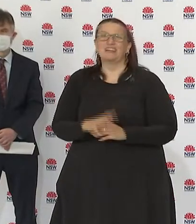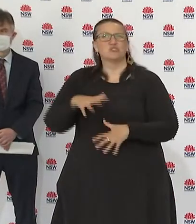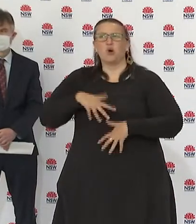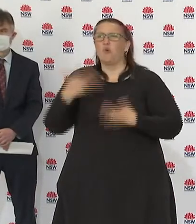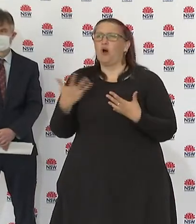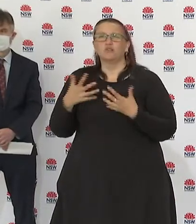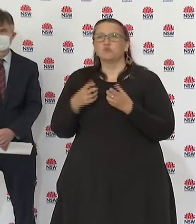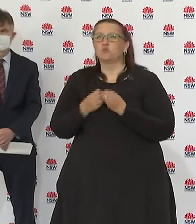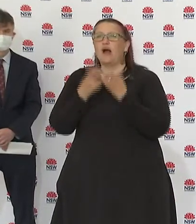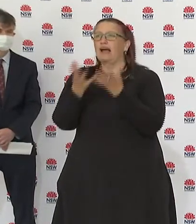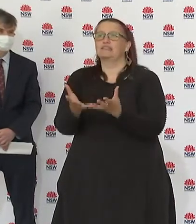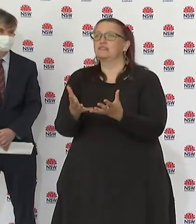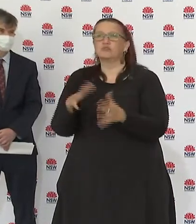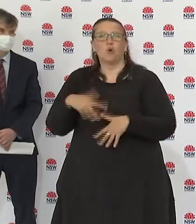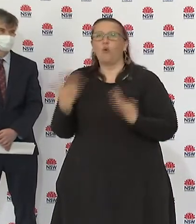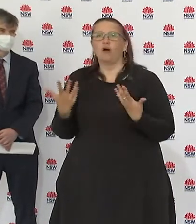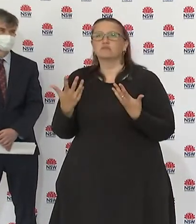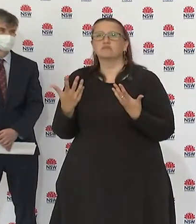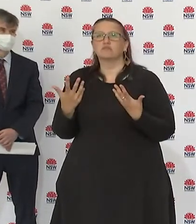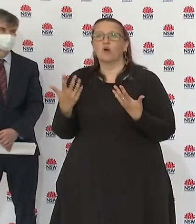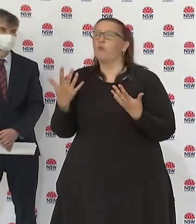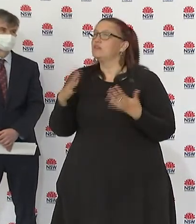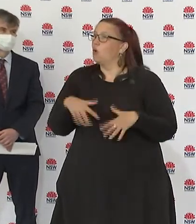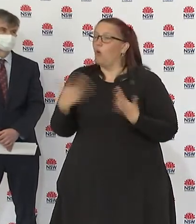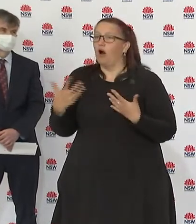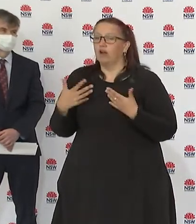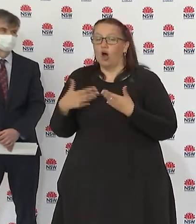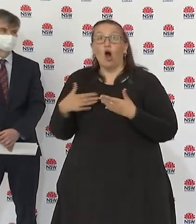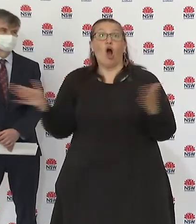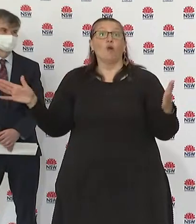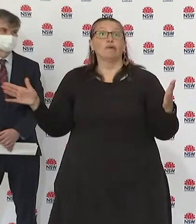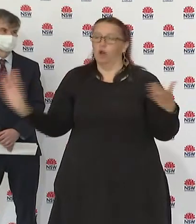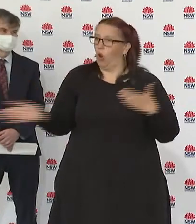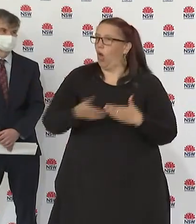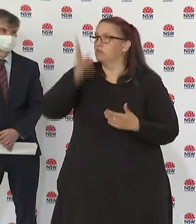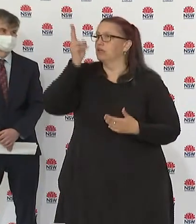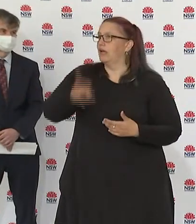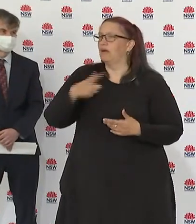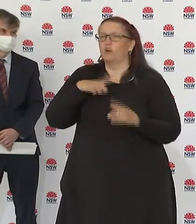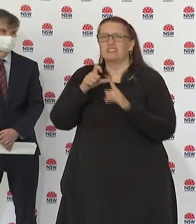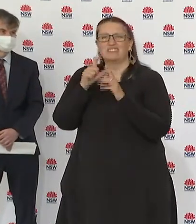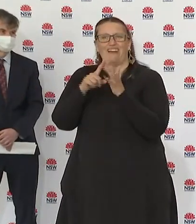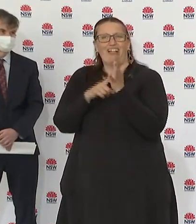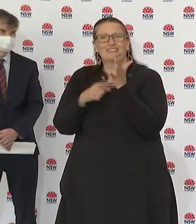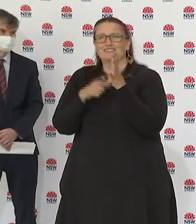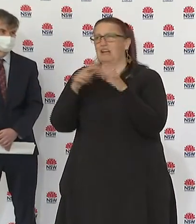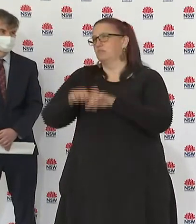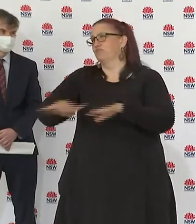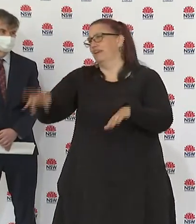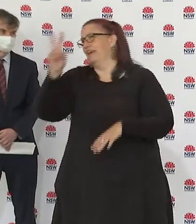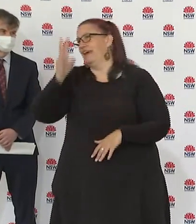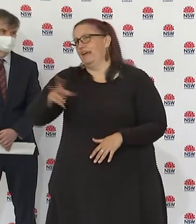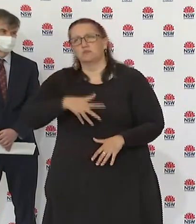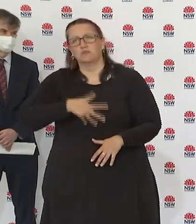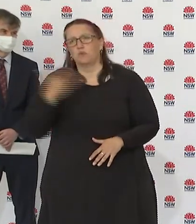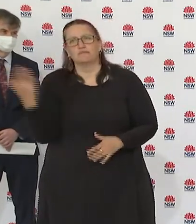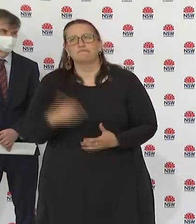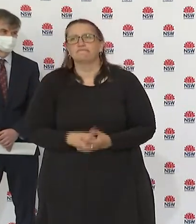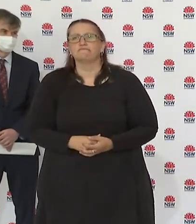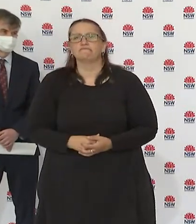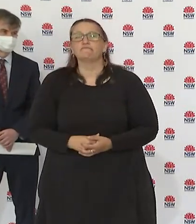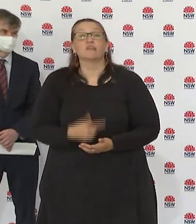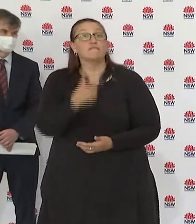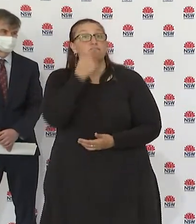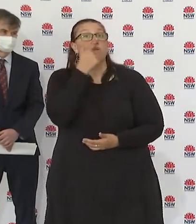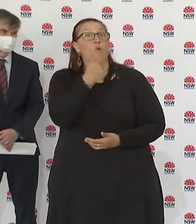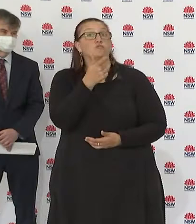having the virus spread again. And that's why we really need to get that number of infectious in the community down. Fortunately, the settings where people are